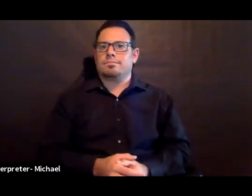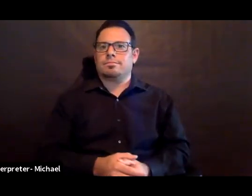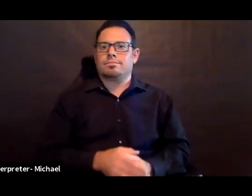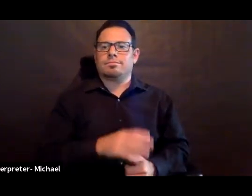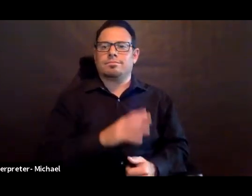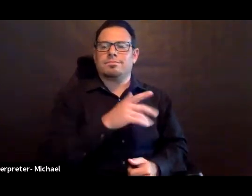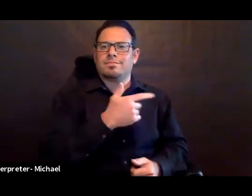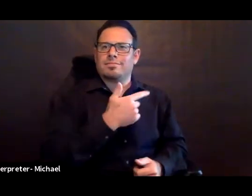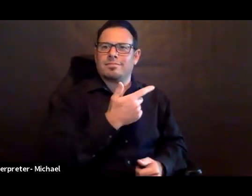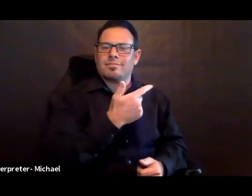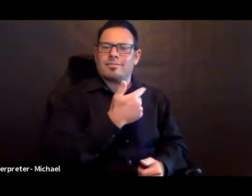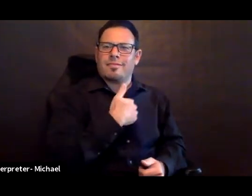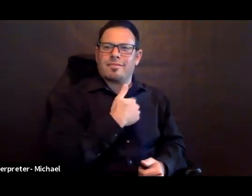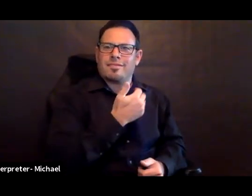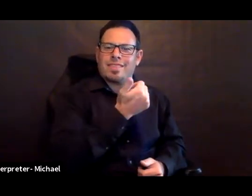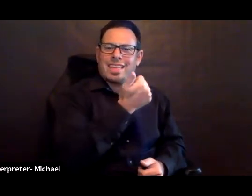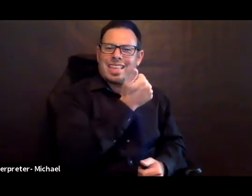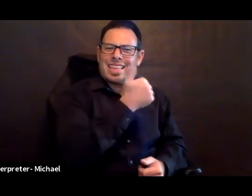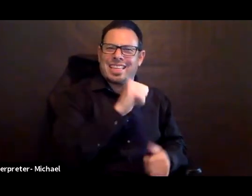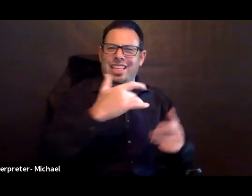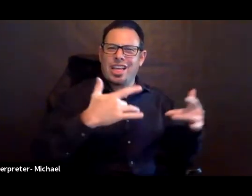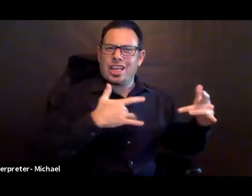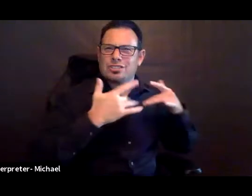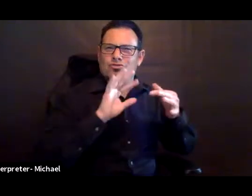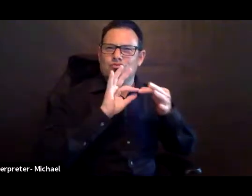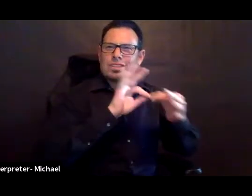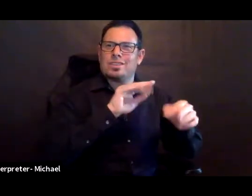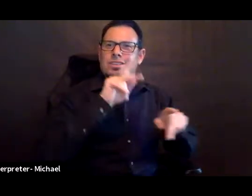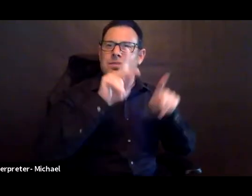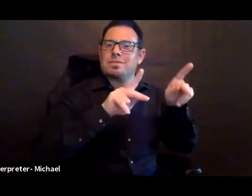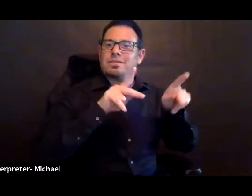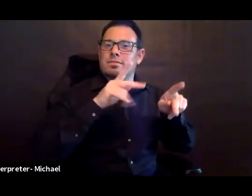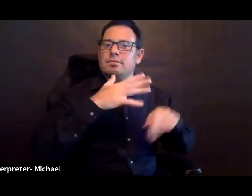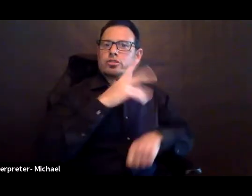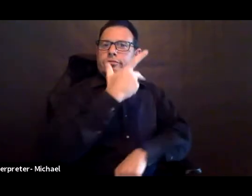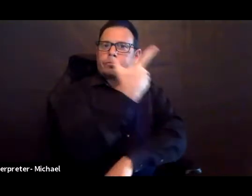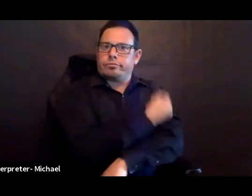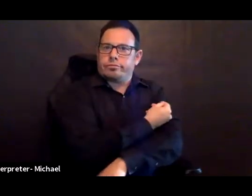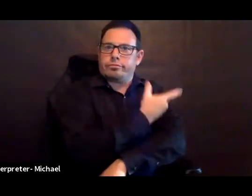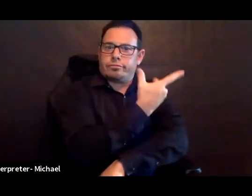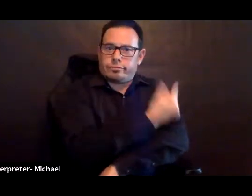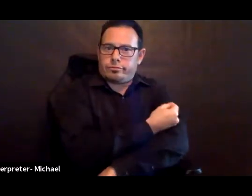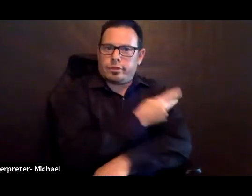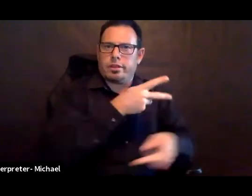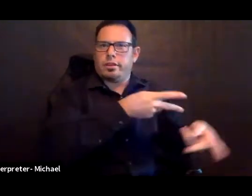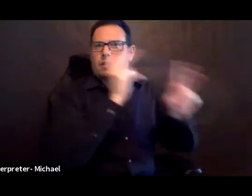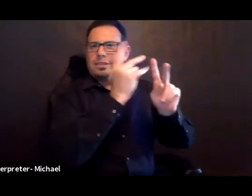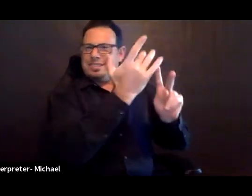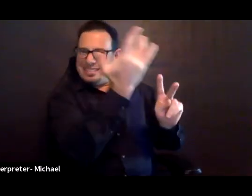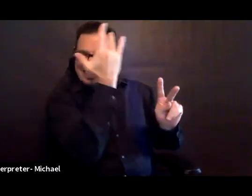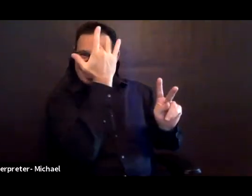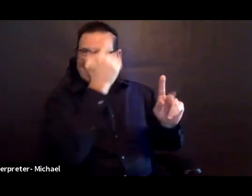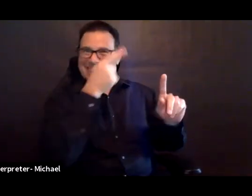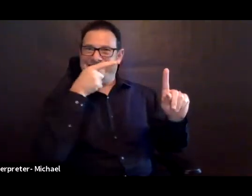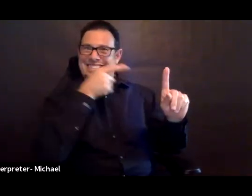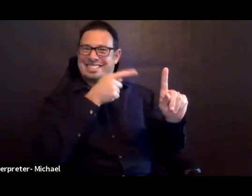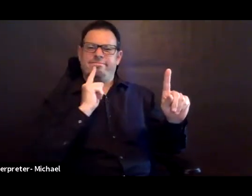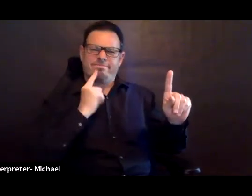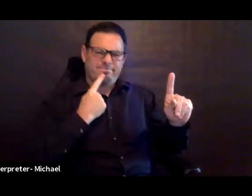more prevalent if Delta spreads more and as cases, if they continue to increase, I guess?